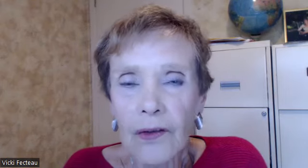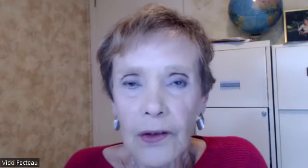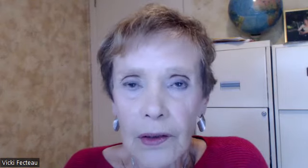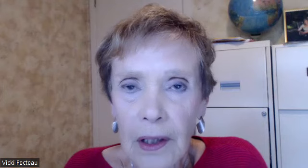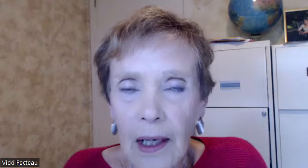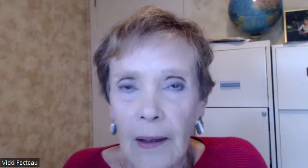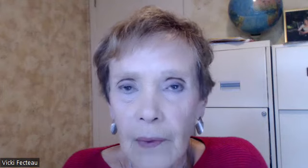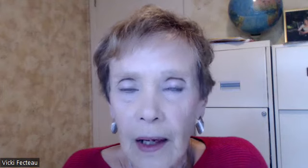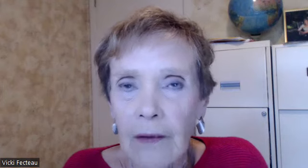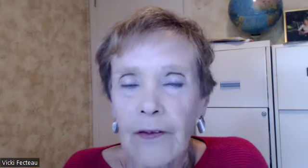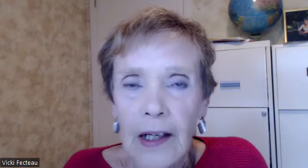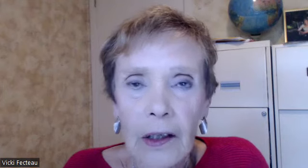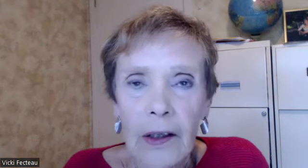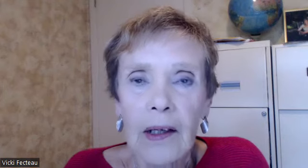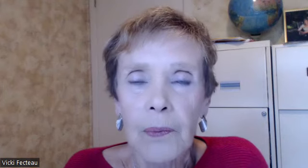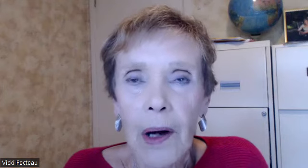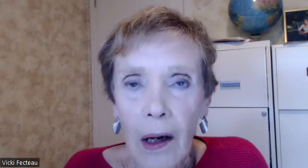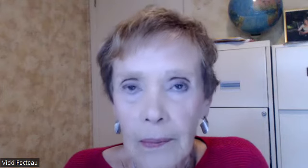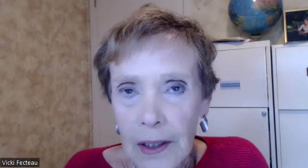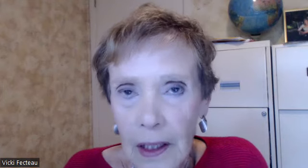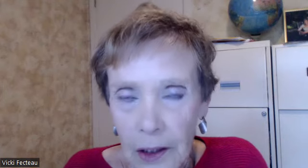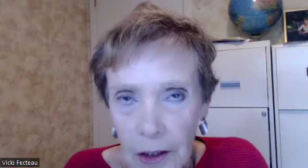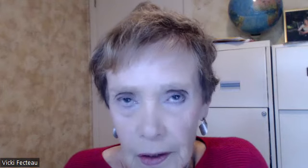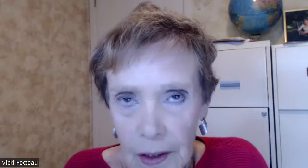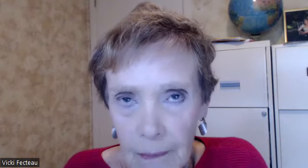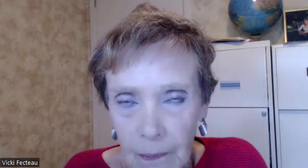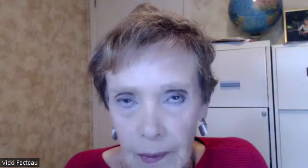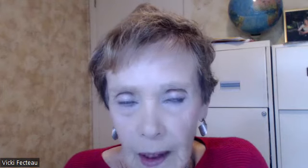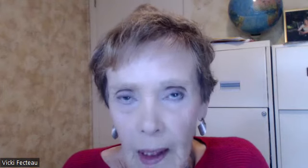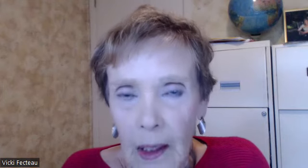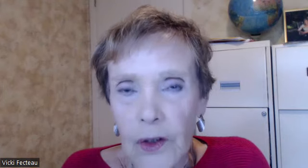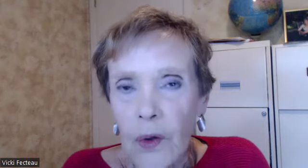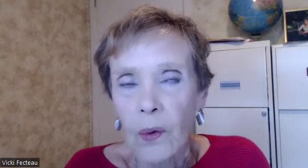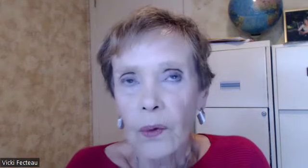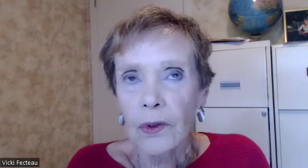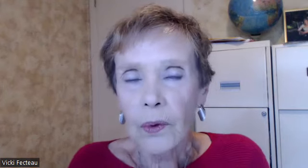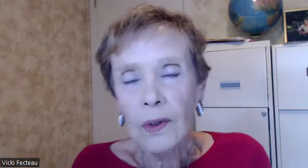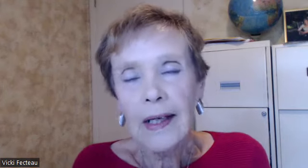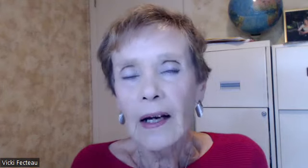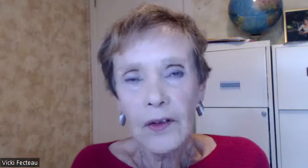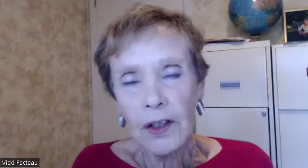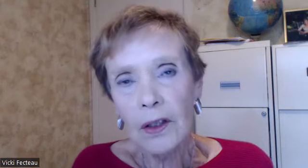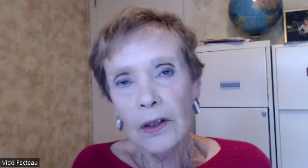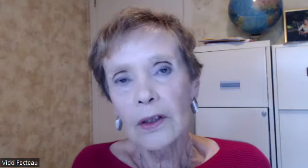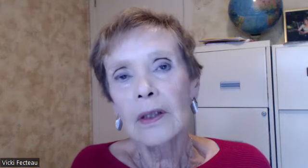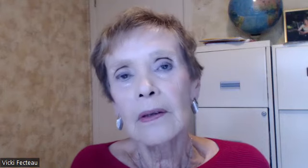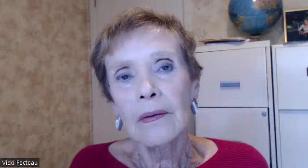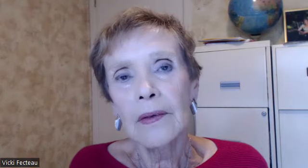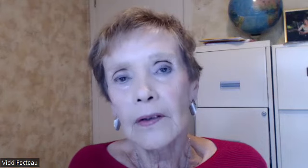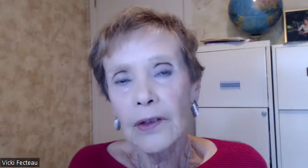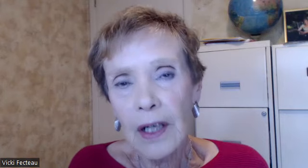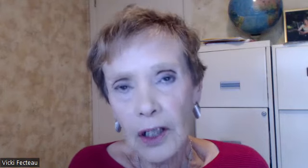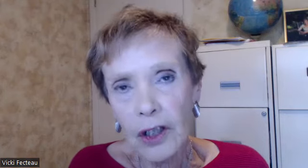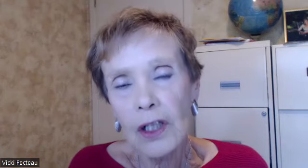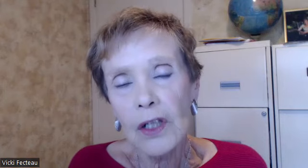different finger and palm touches. So you only have to learn the different touches for